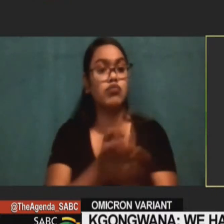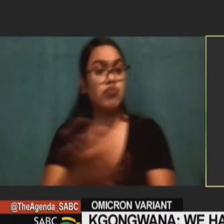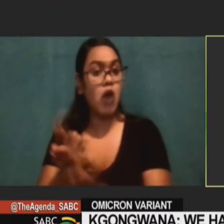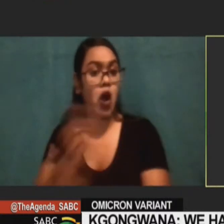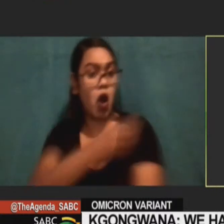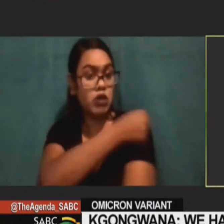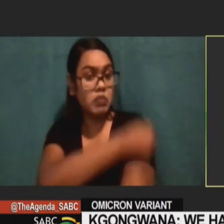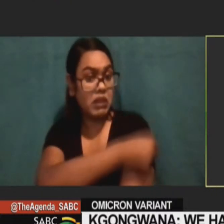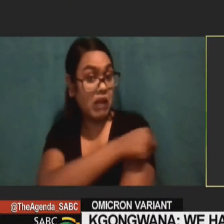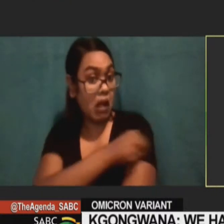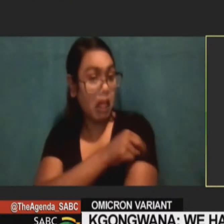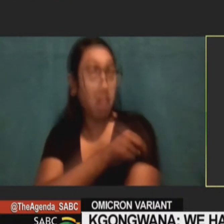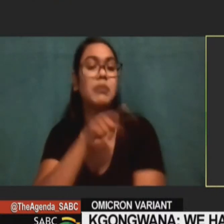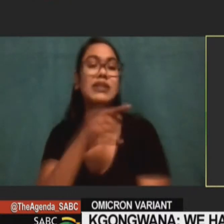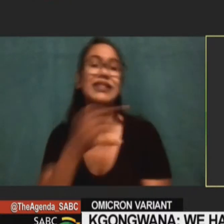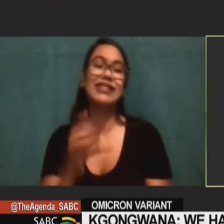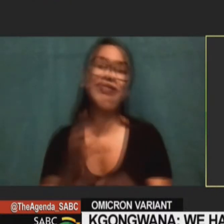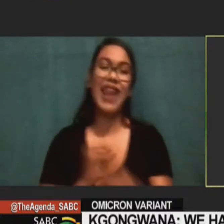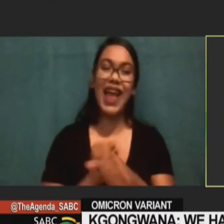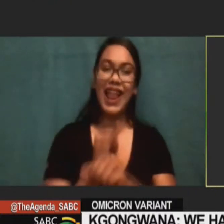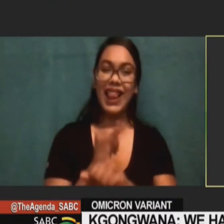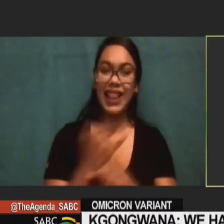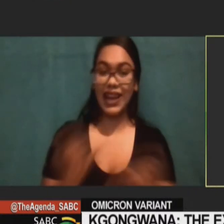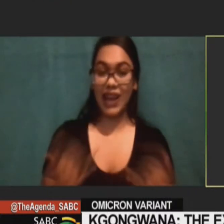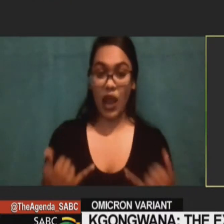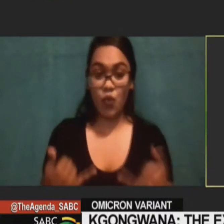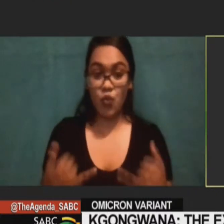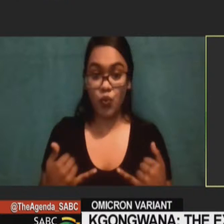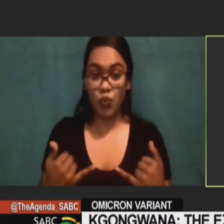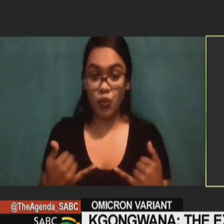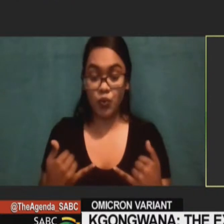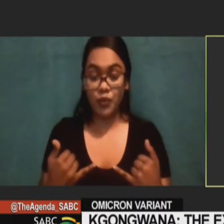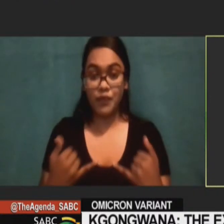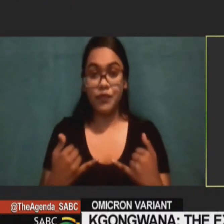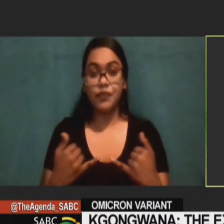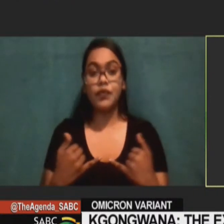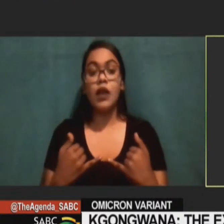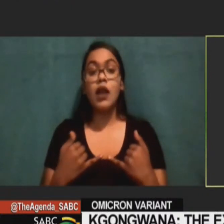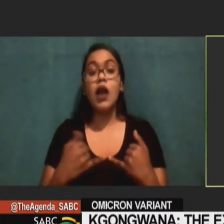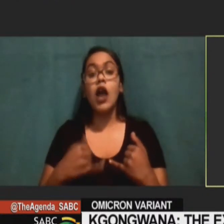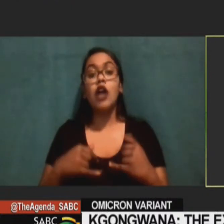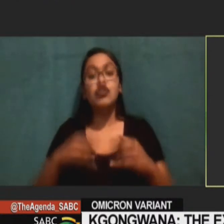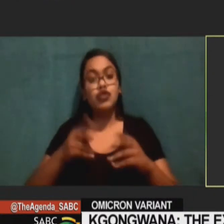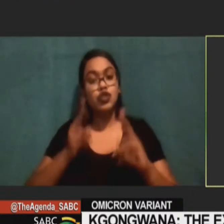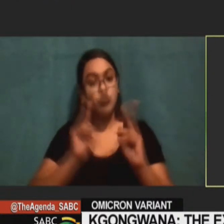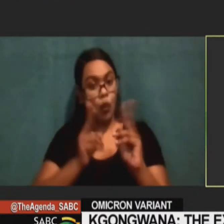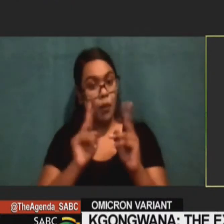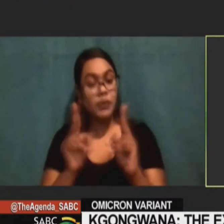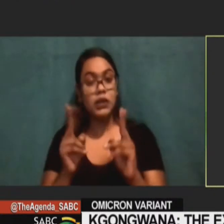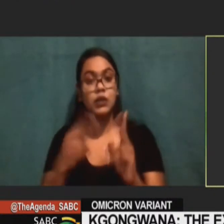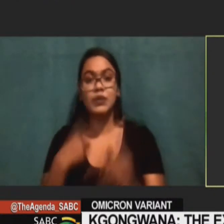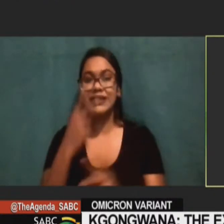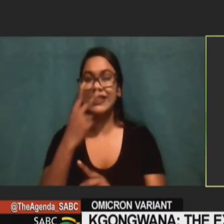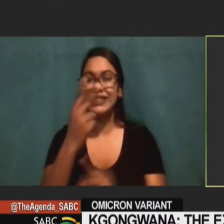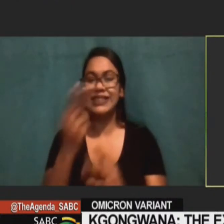early days for us as general practitioners. Generally, the cases that we see in private practice are